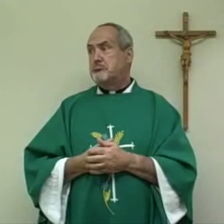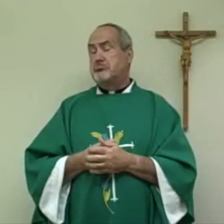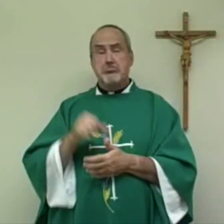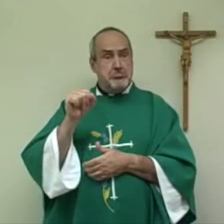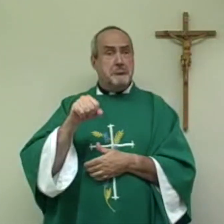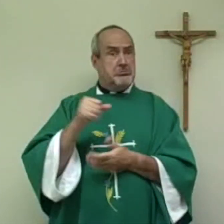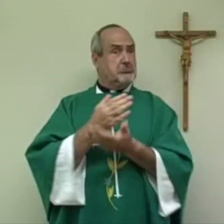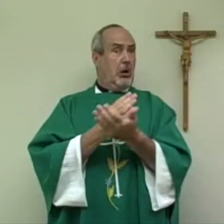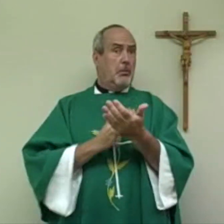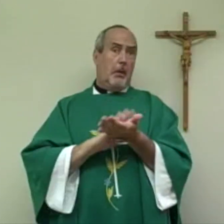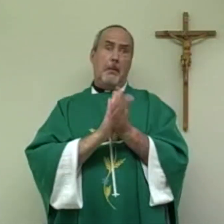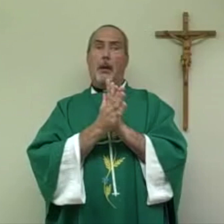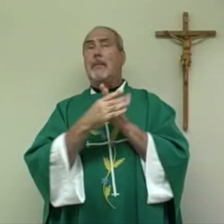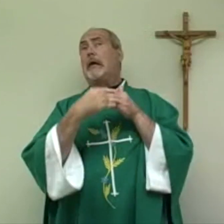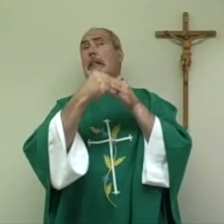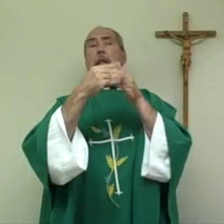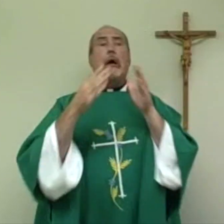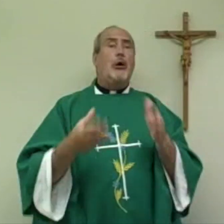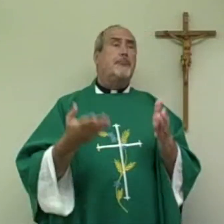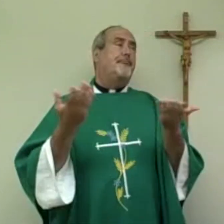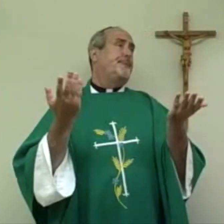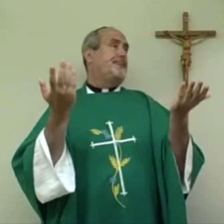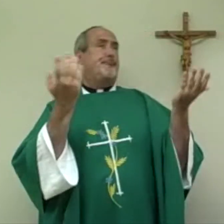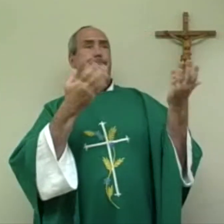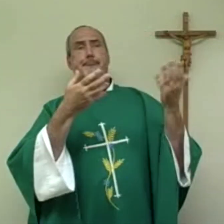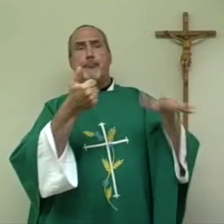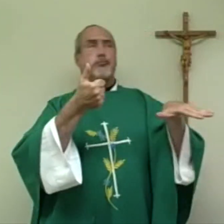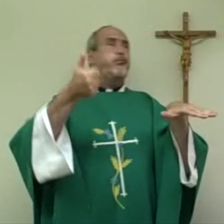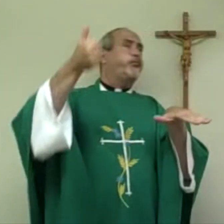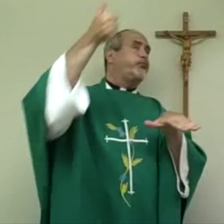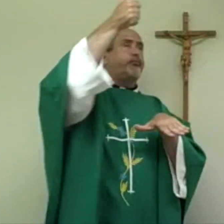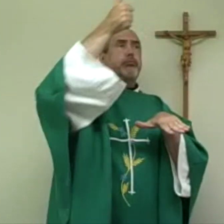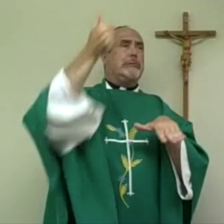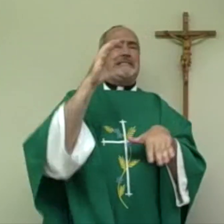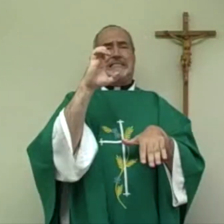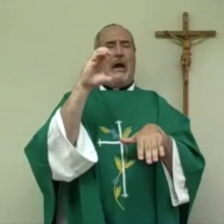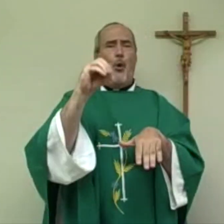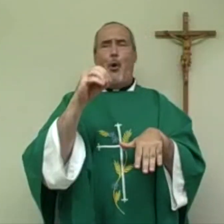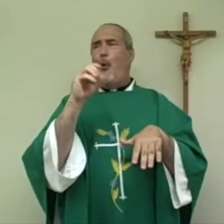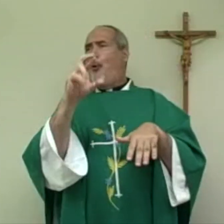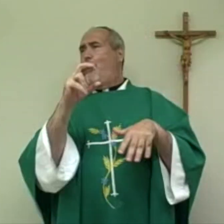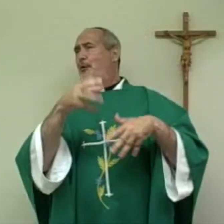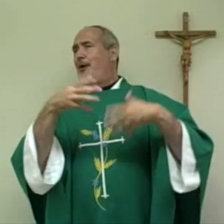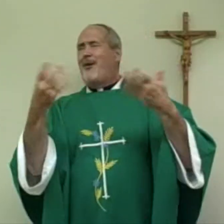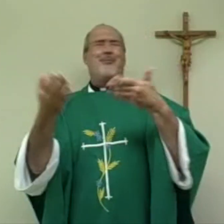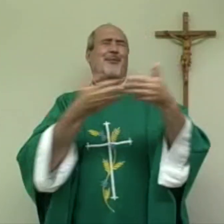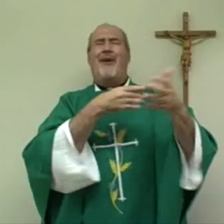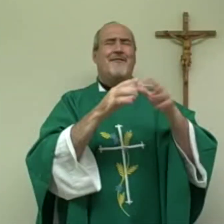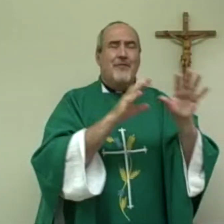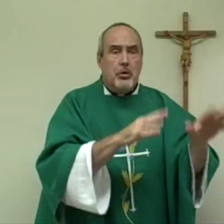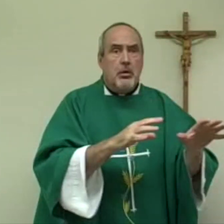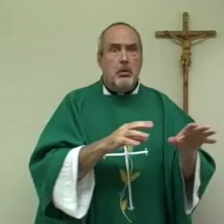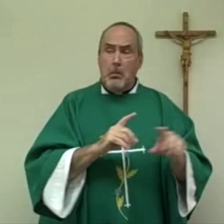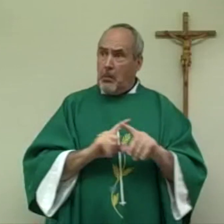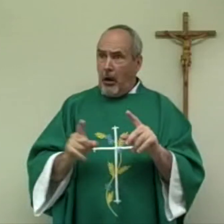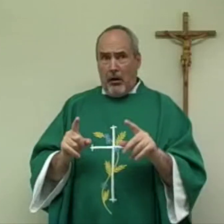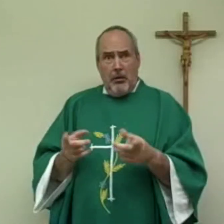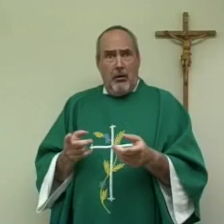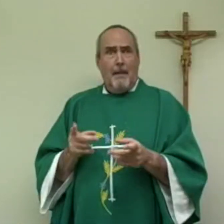important. Let me give you an example. Some people, yes, they might become leaders or become CEOs of a company or